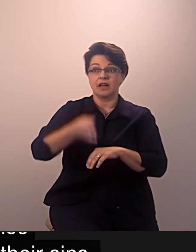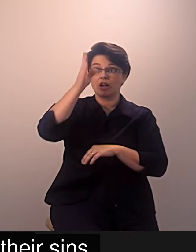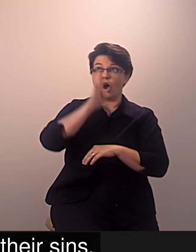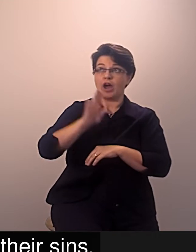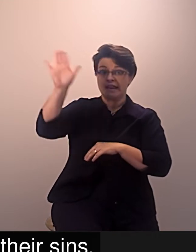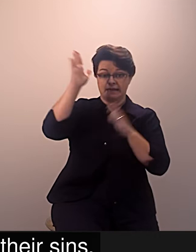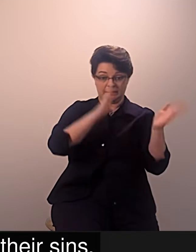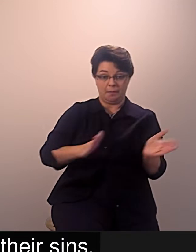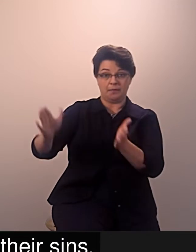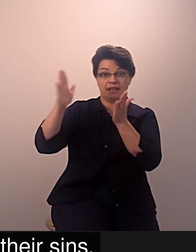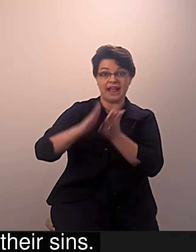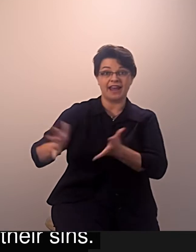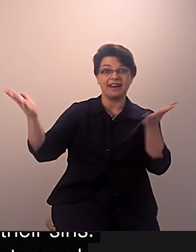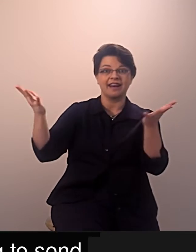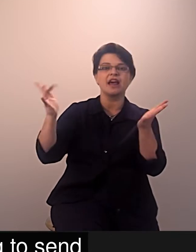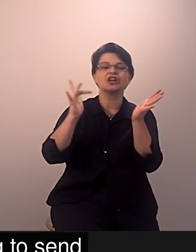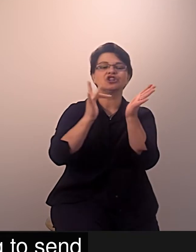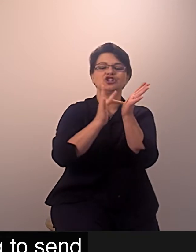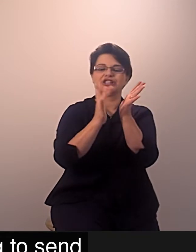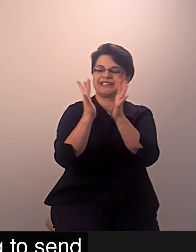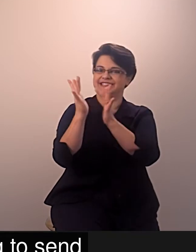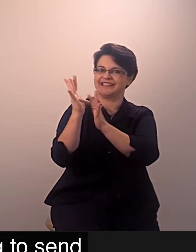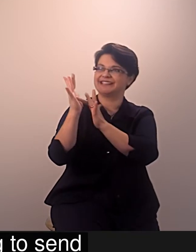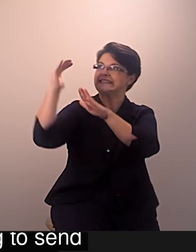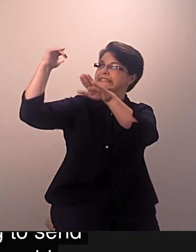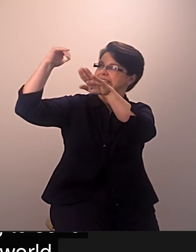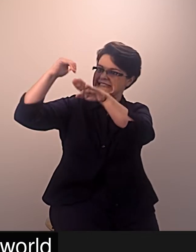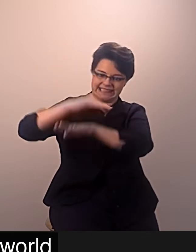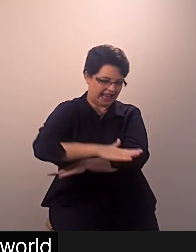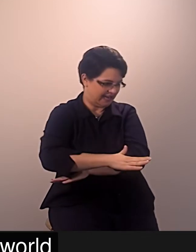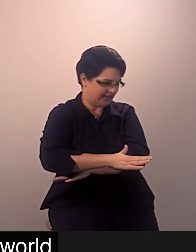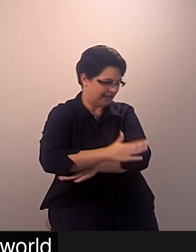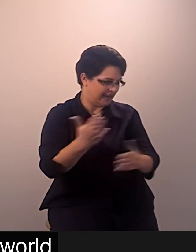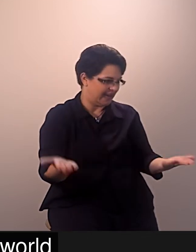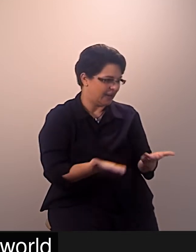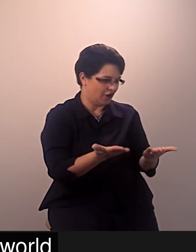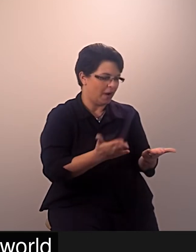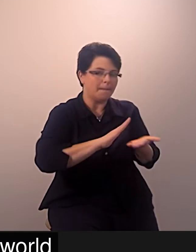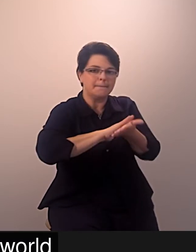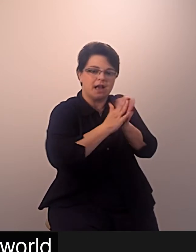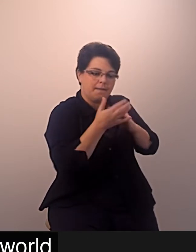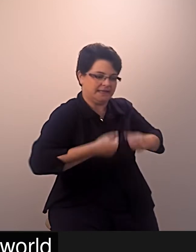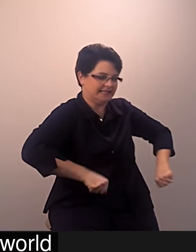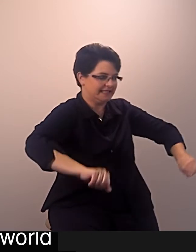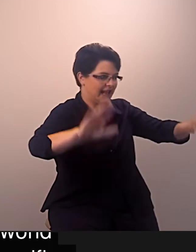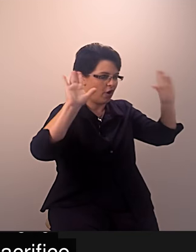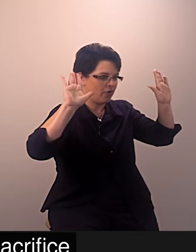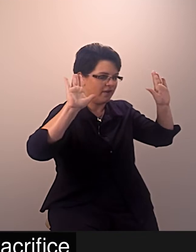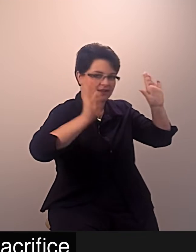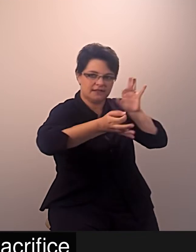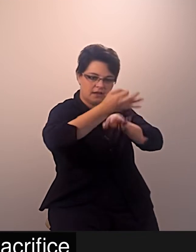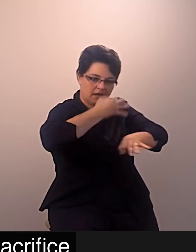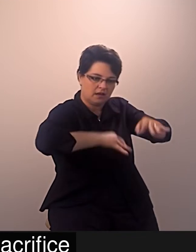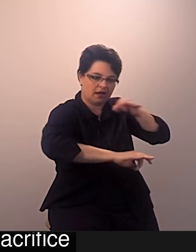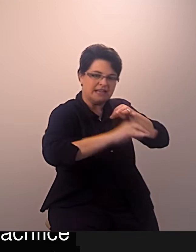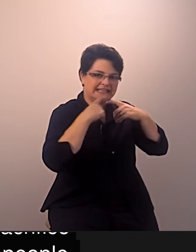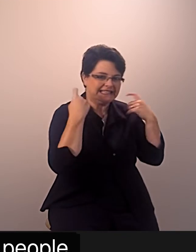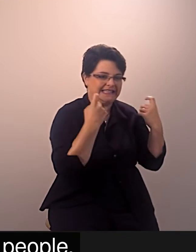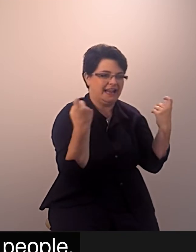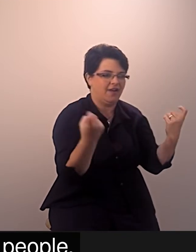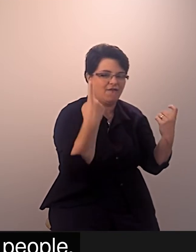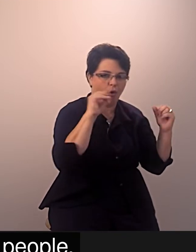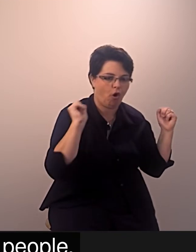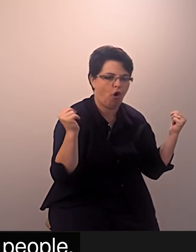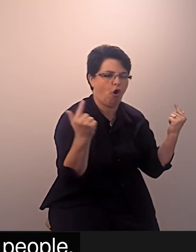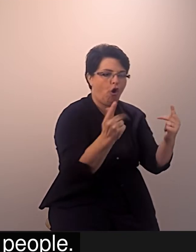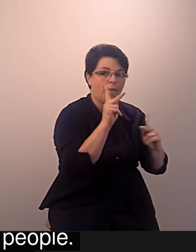to send Jesus into the world to become the sacrifice for the sins of all people. God told this to